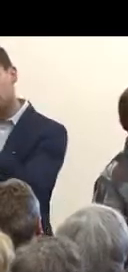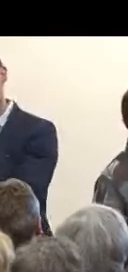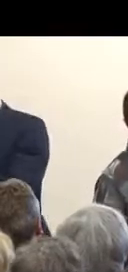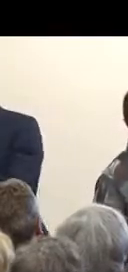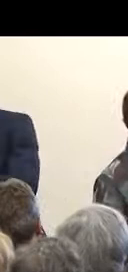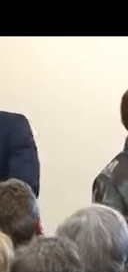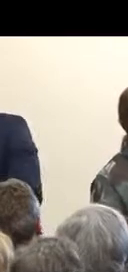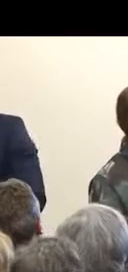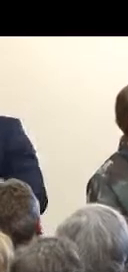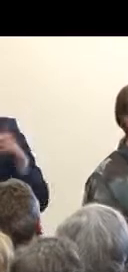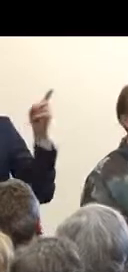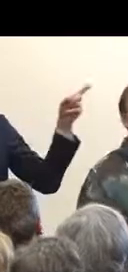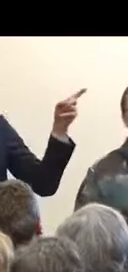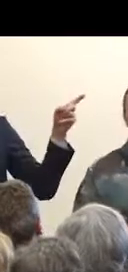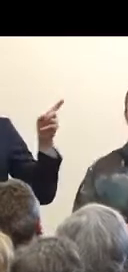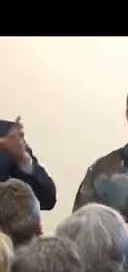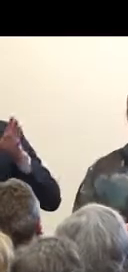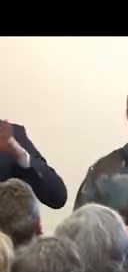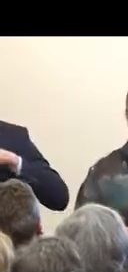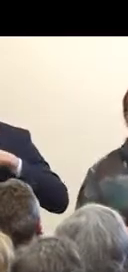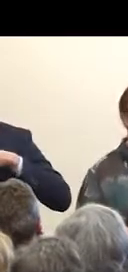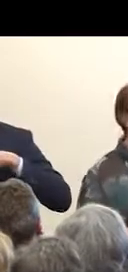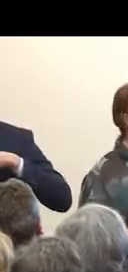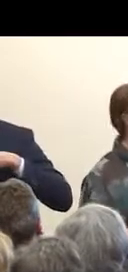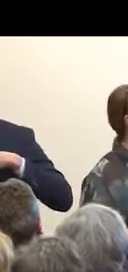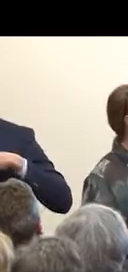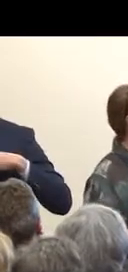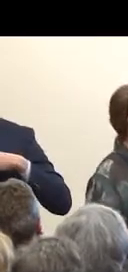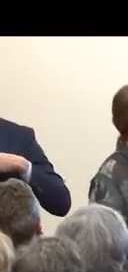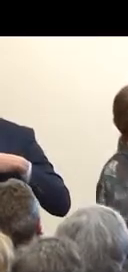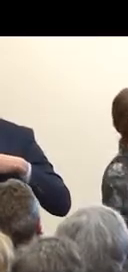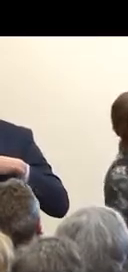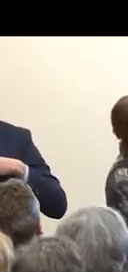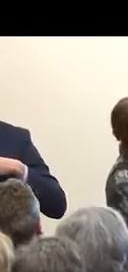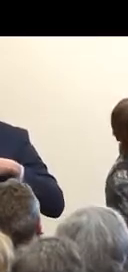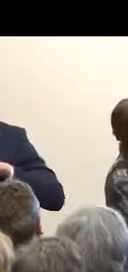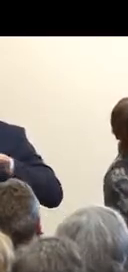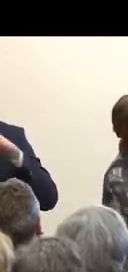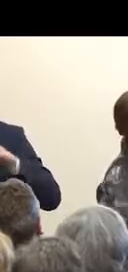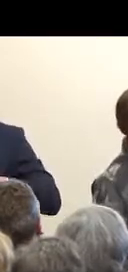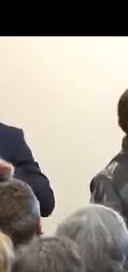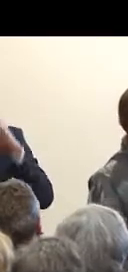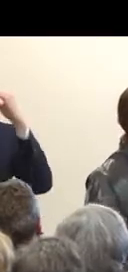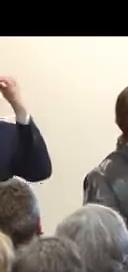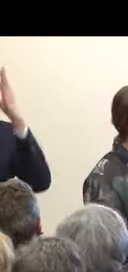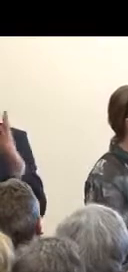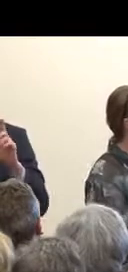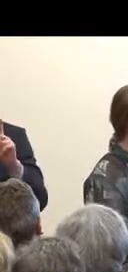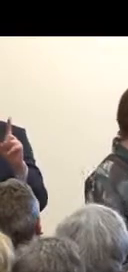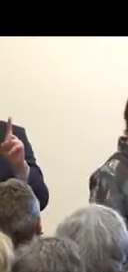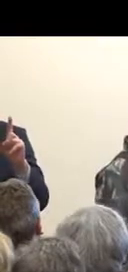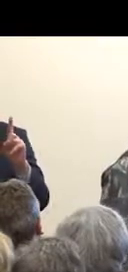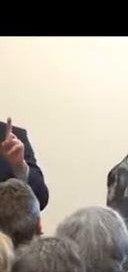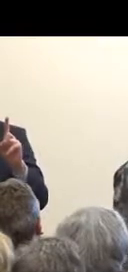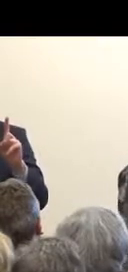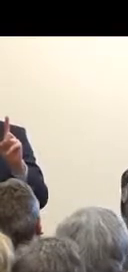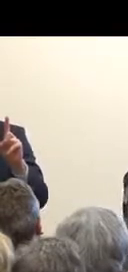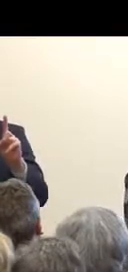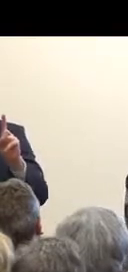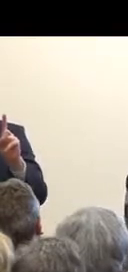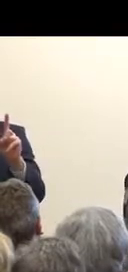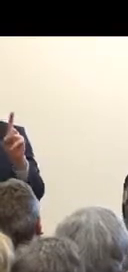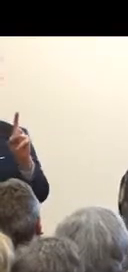is a possessive construction, teacher's face. Teacher is the possessor. The respect marker is showing respect for